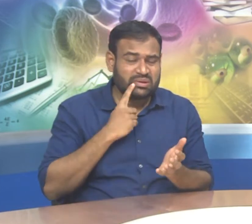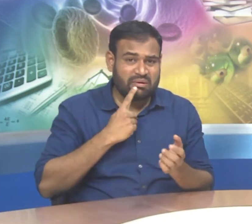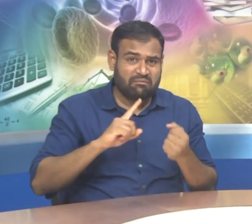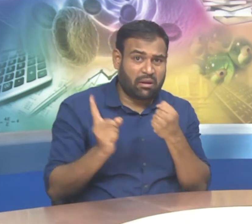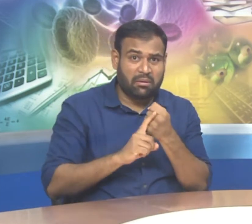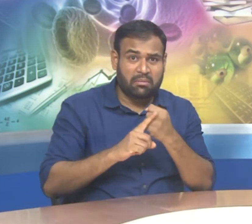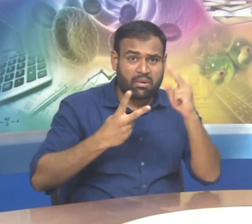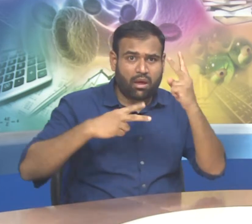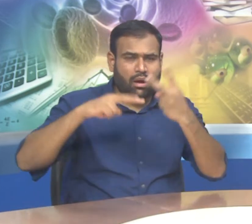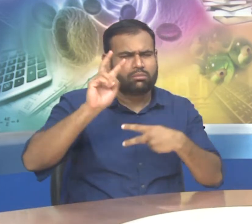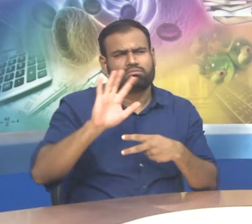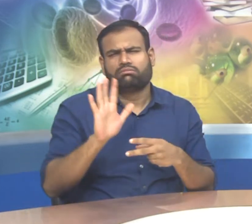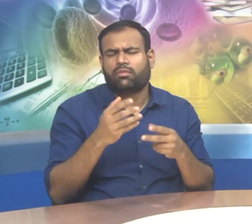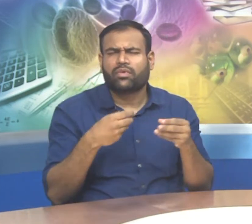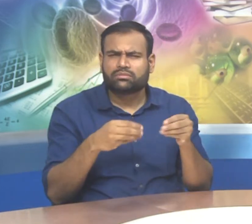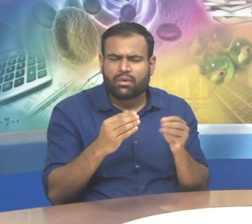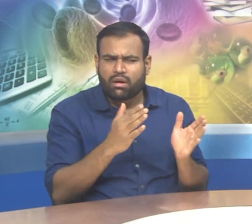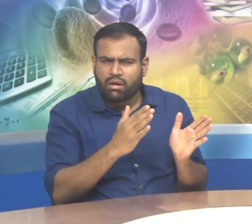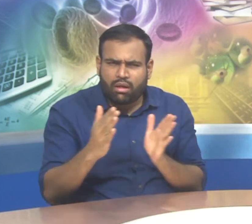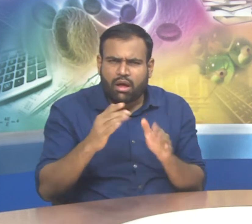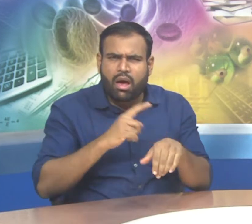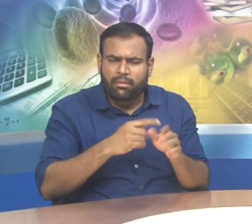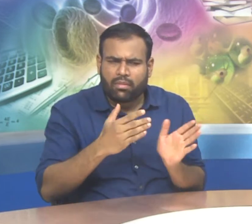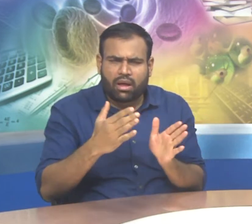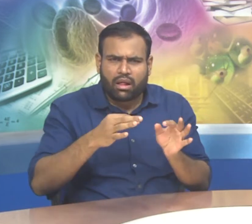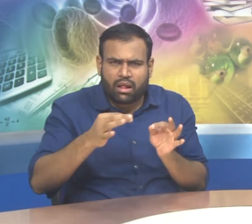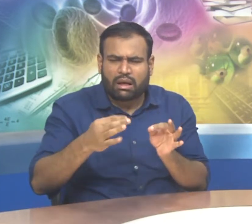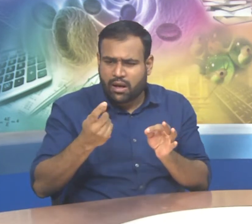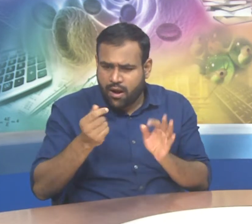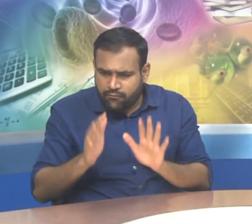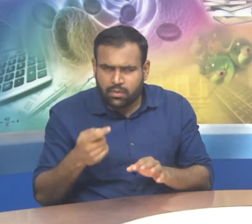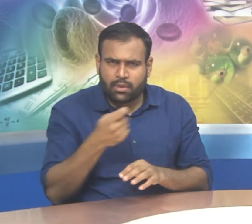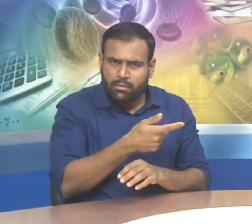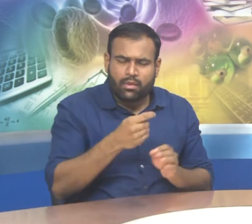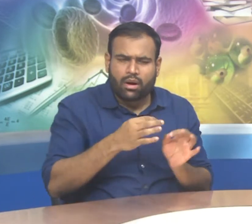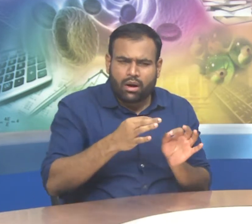which we need to give, but that is not strictly